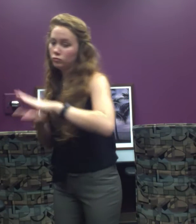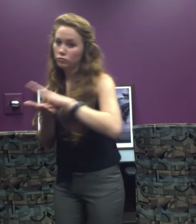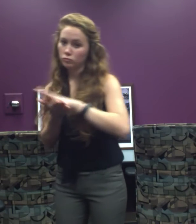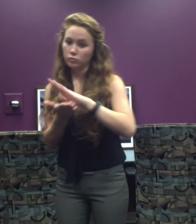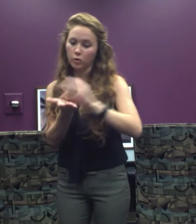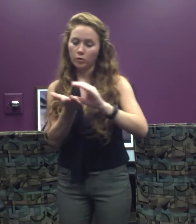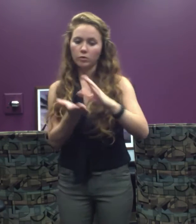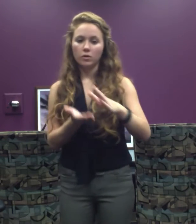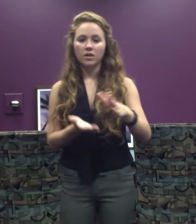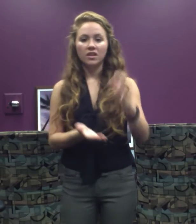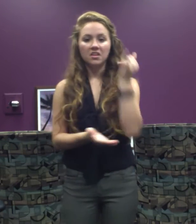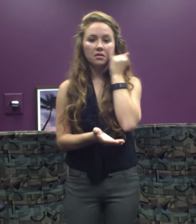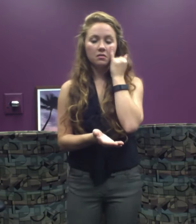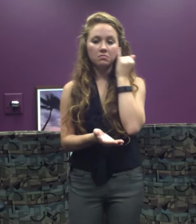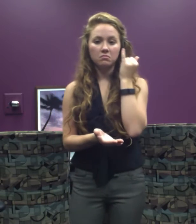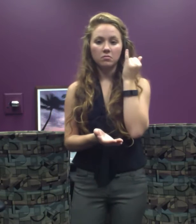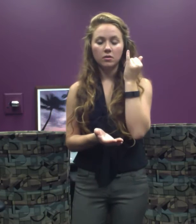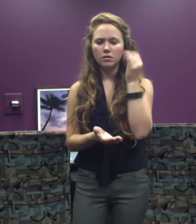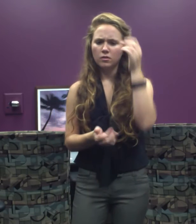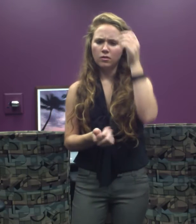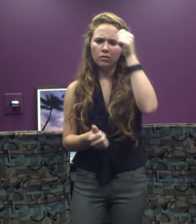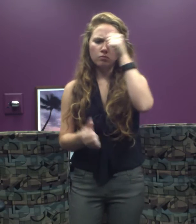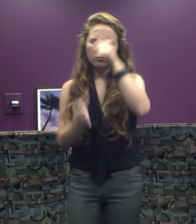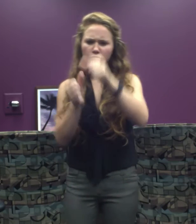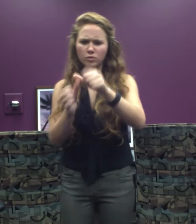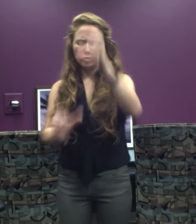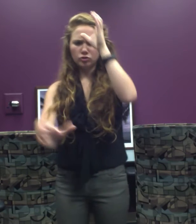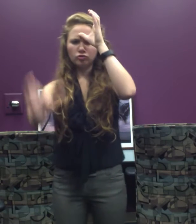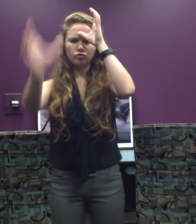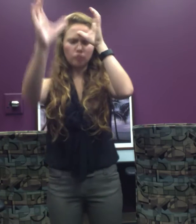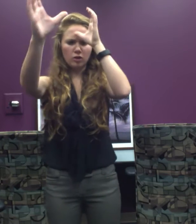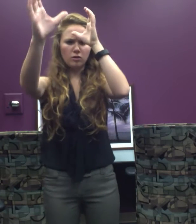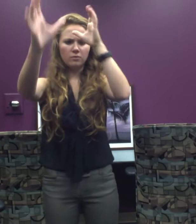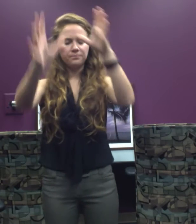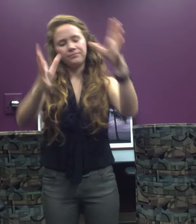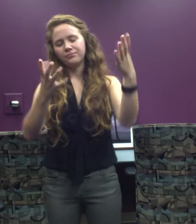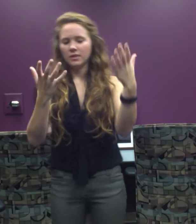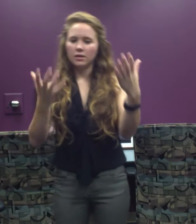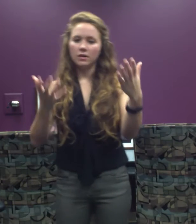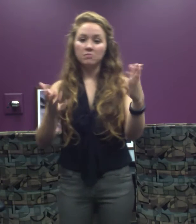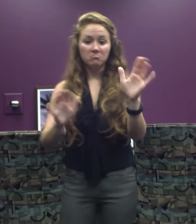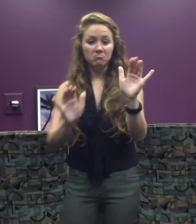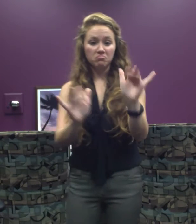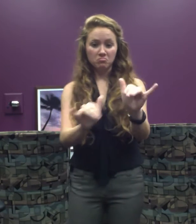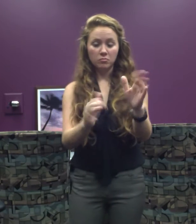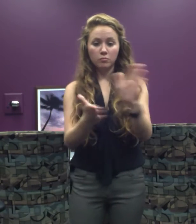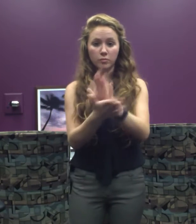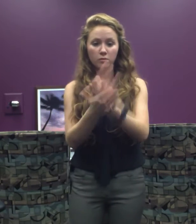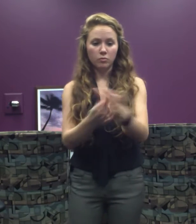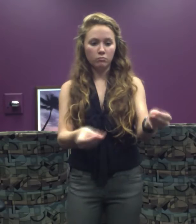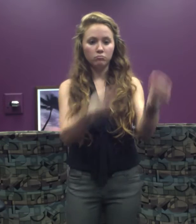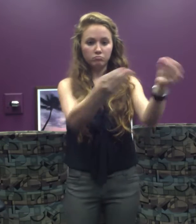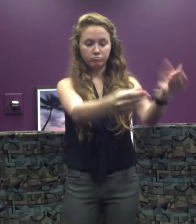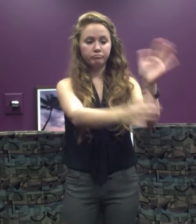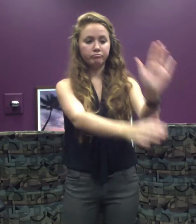may leave today's paper here on the drying rack. But if you think that you should be taking today's work home with you to use